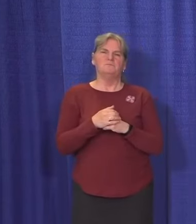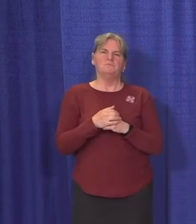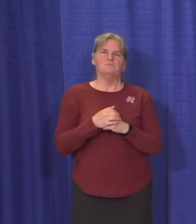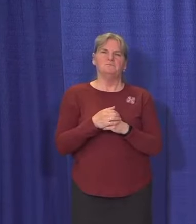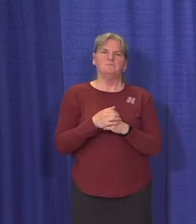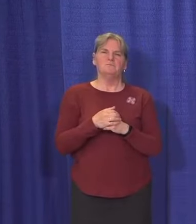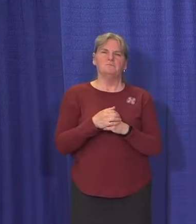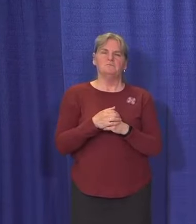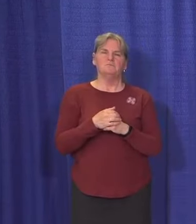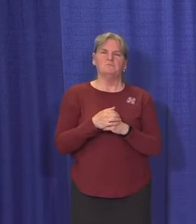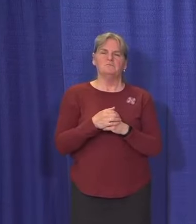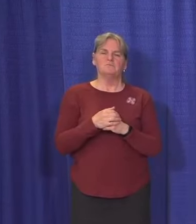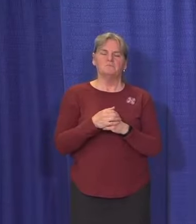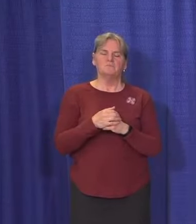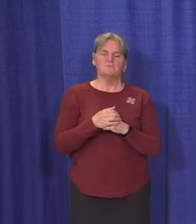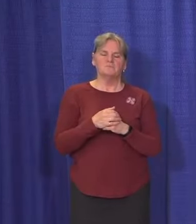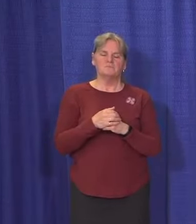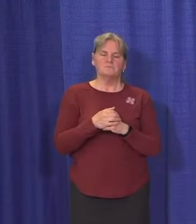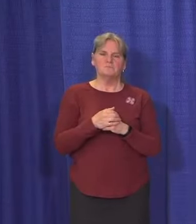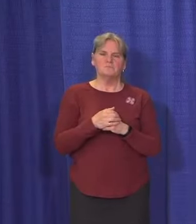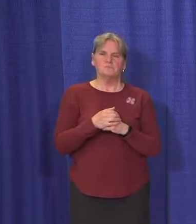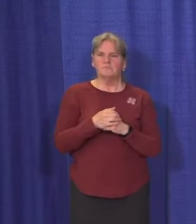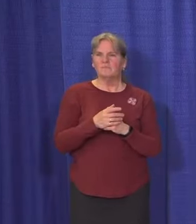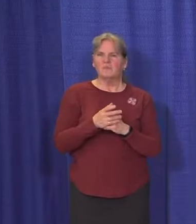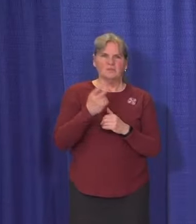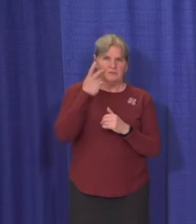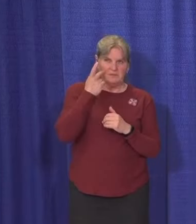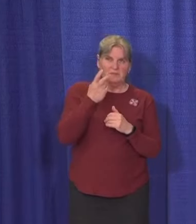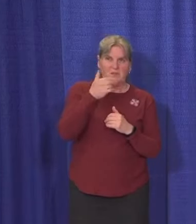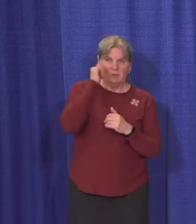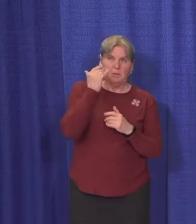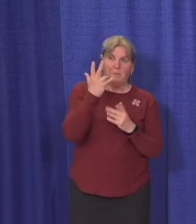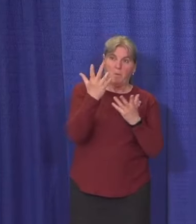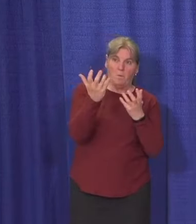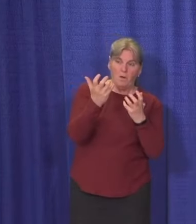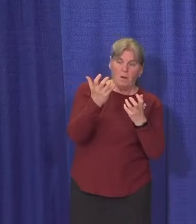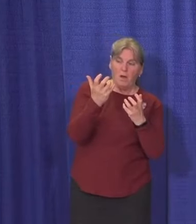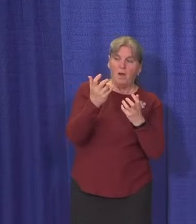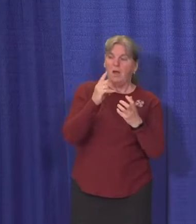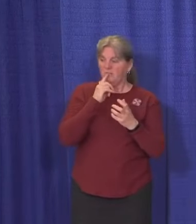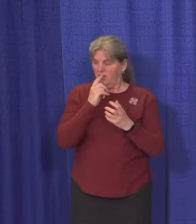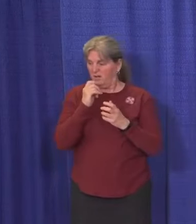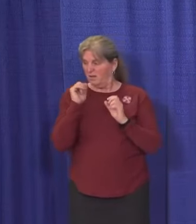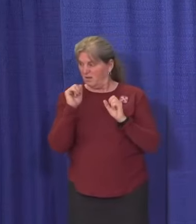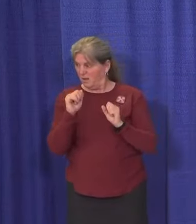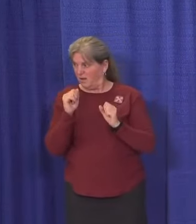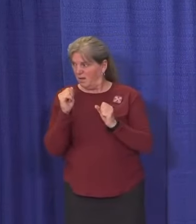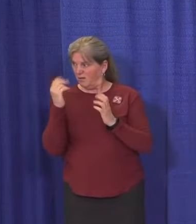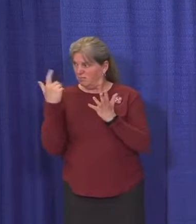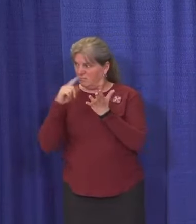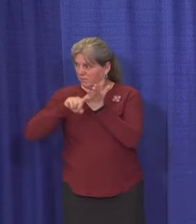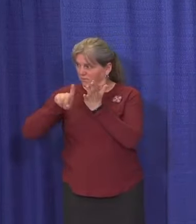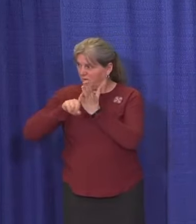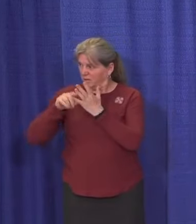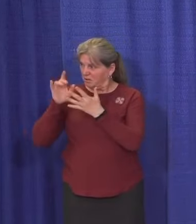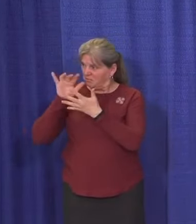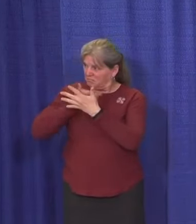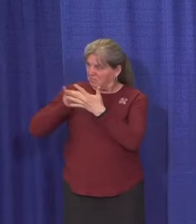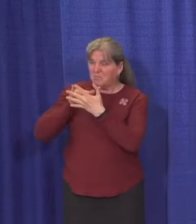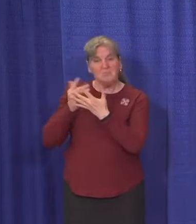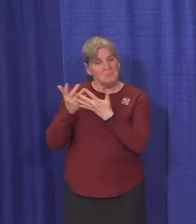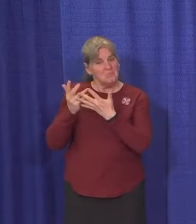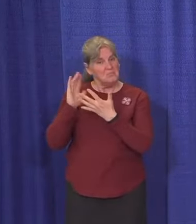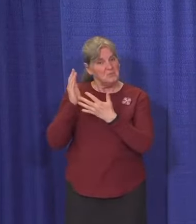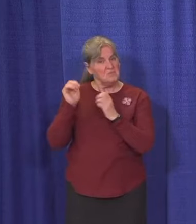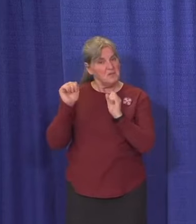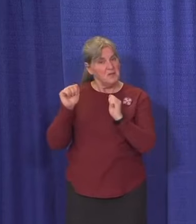we knew the interest and demand was from our public, and just seeing if we could do it. I